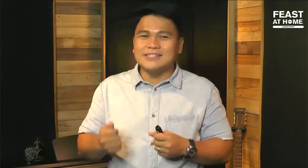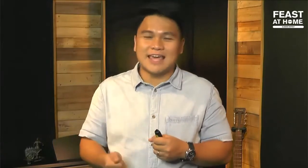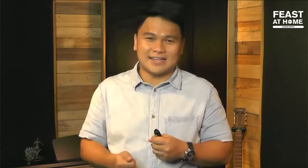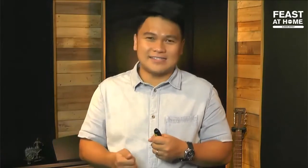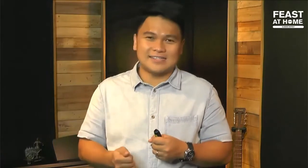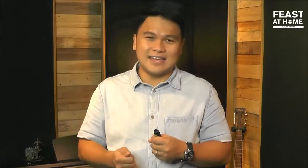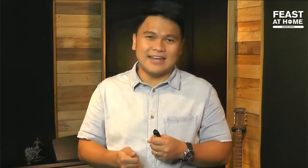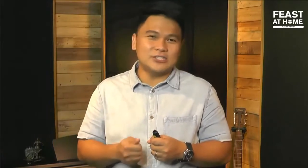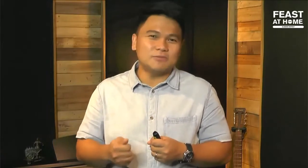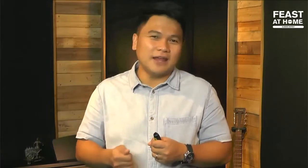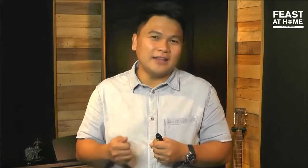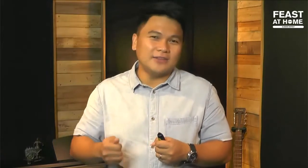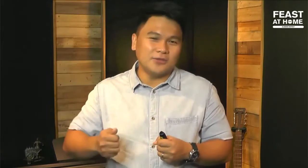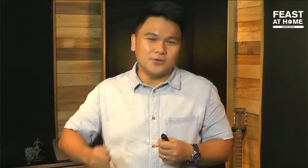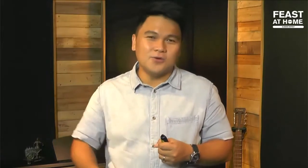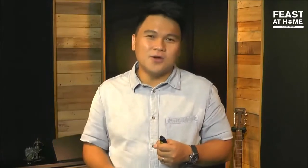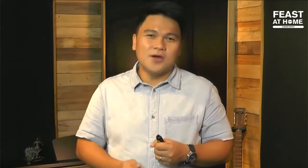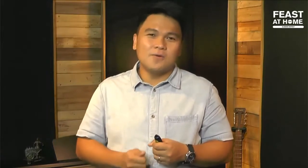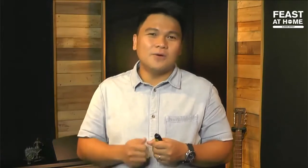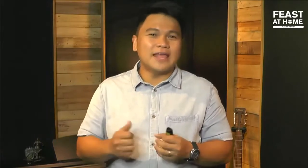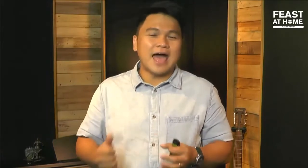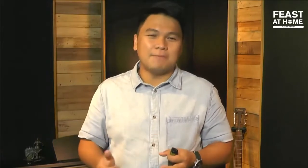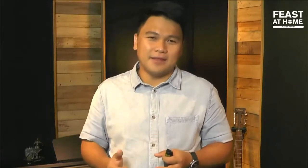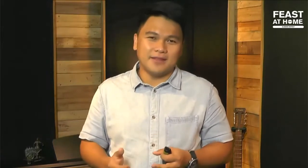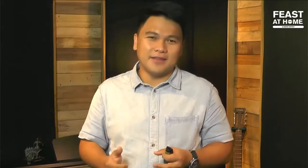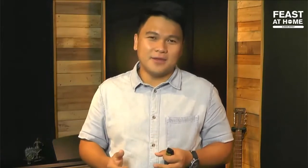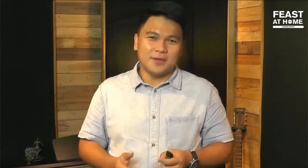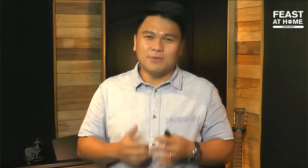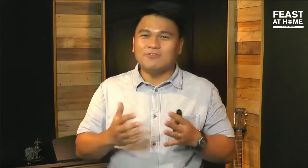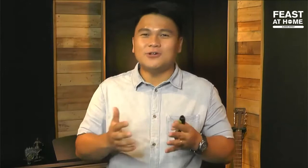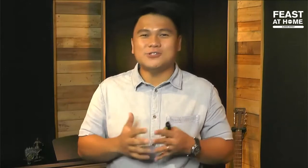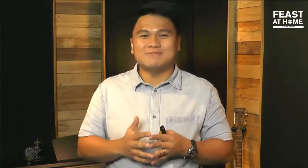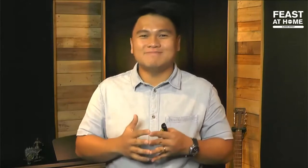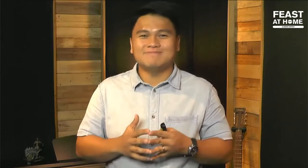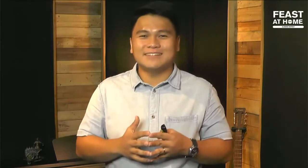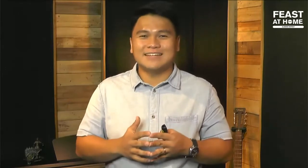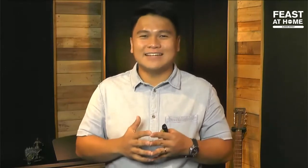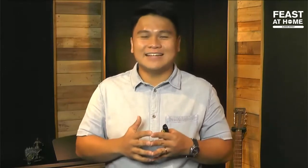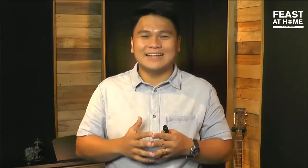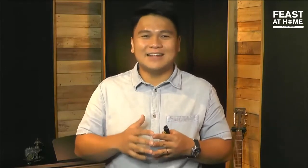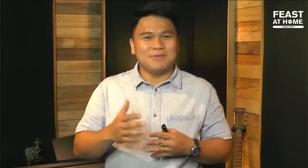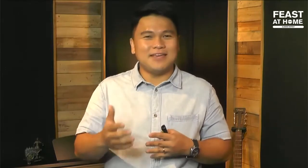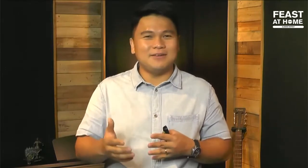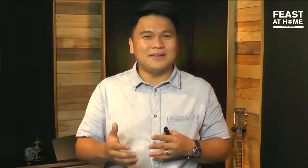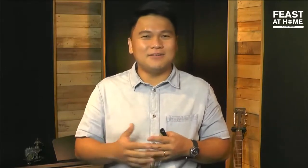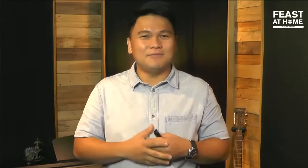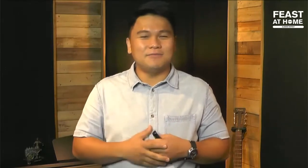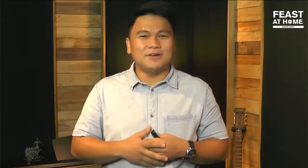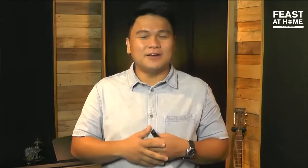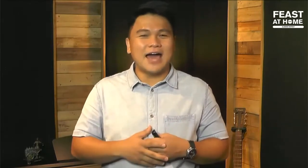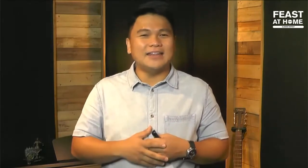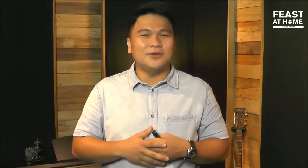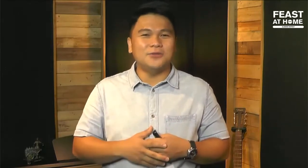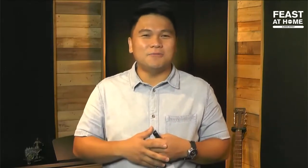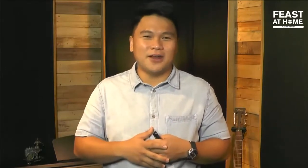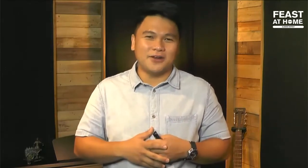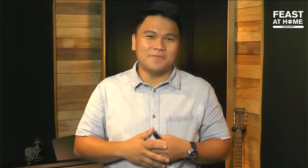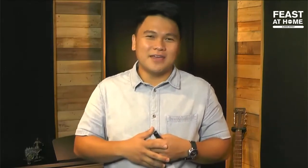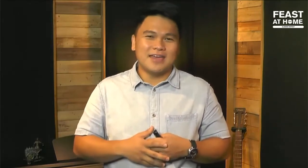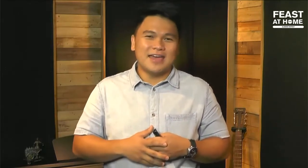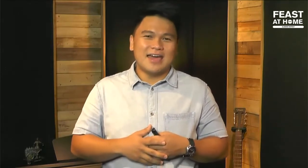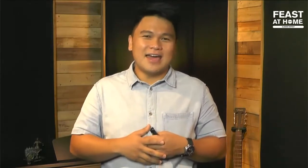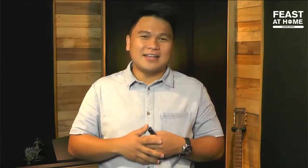this text and explain to you what happened. But first, let me guide you into